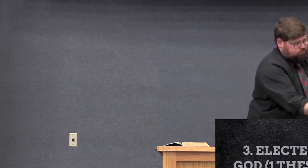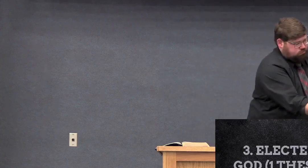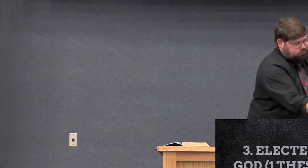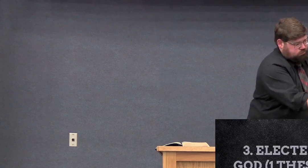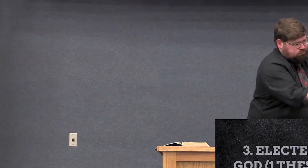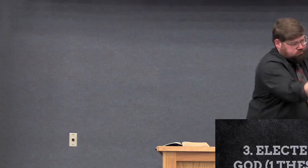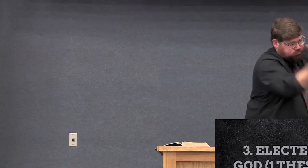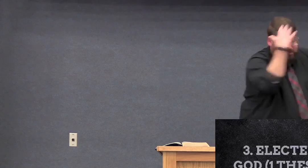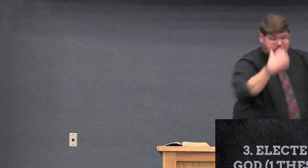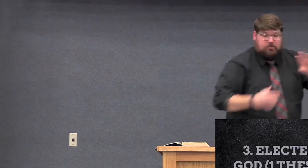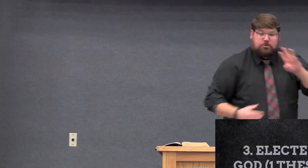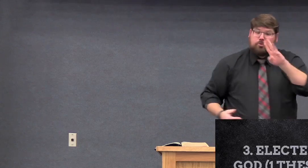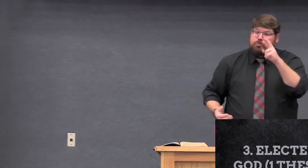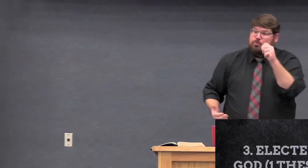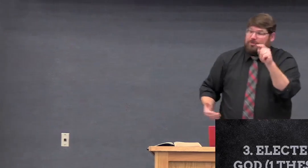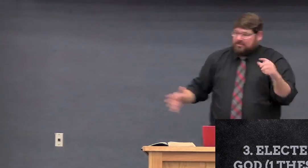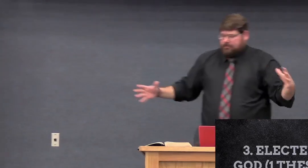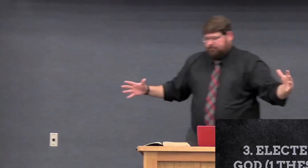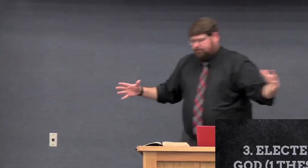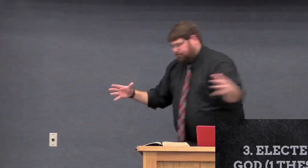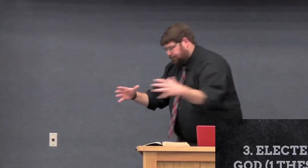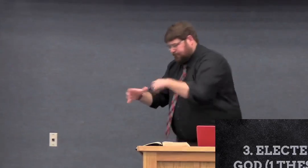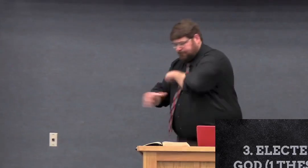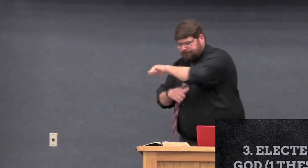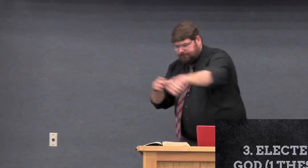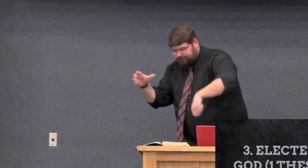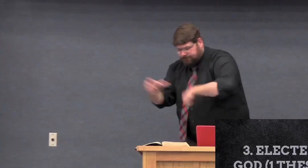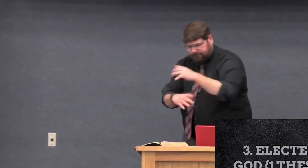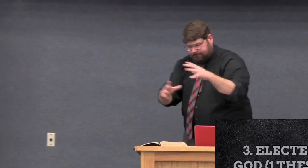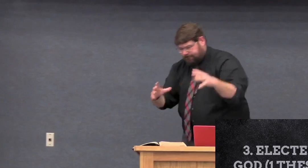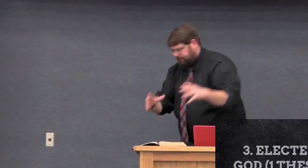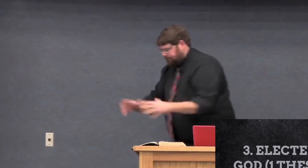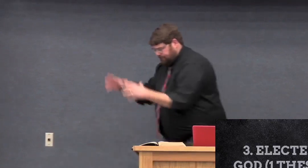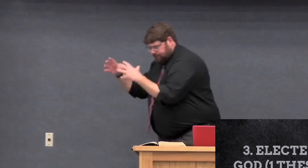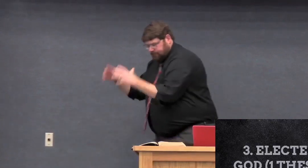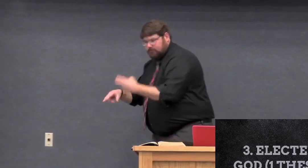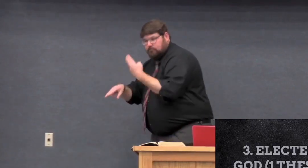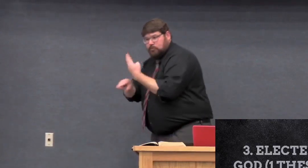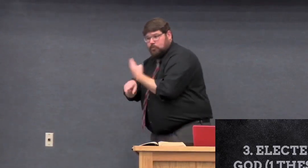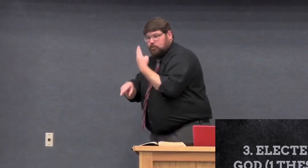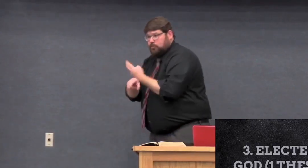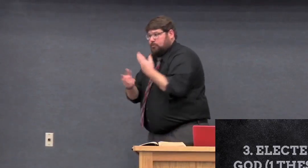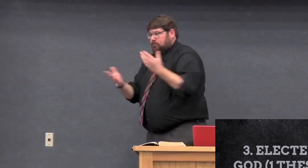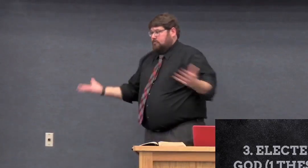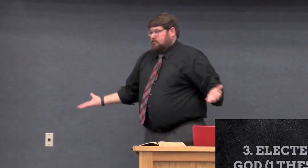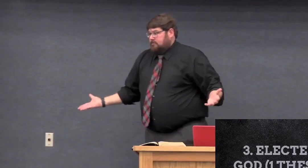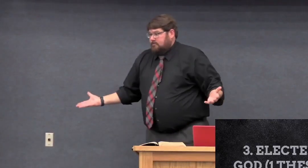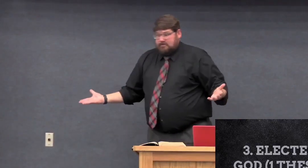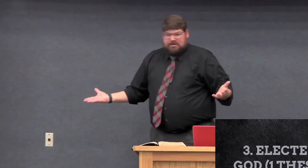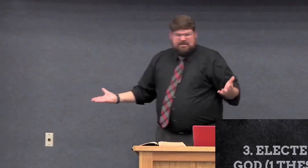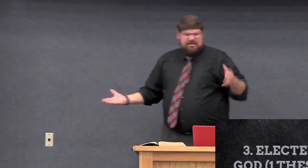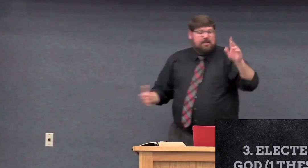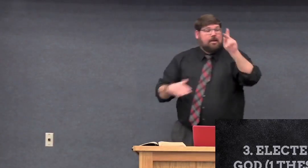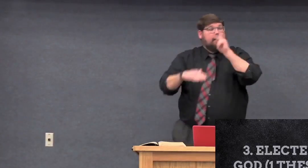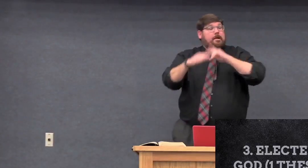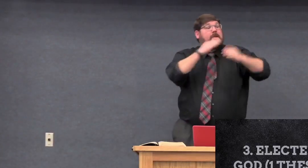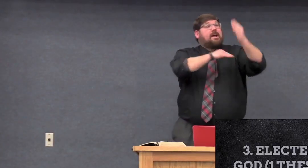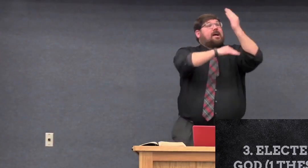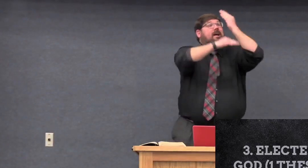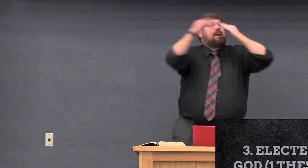when we gather them, we will gather up all of the weeds, and we will bind them, and we will burn them, but the